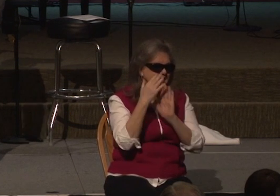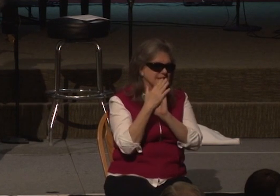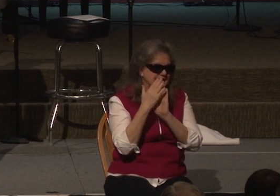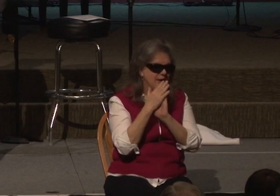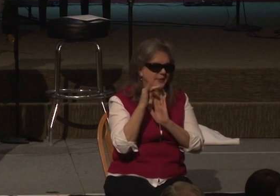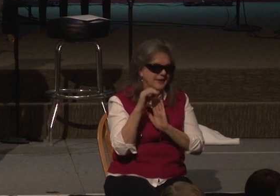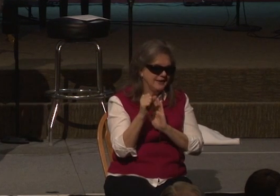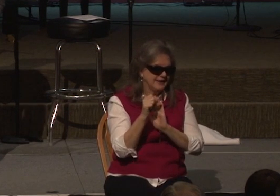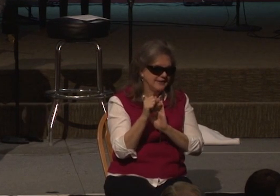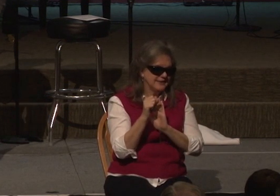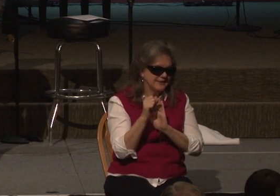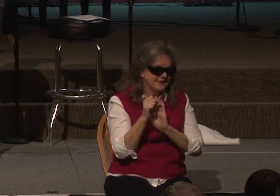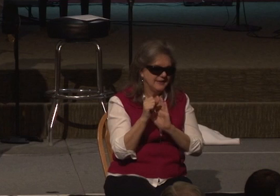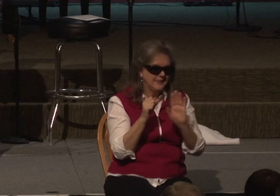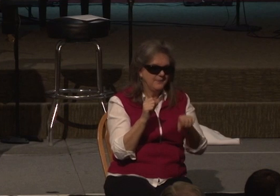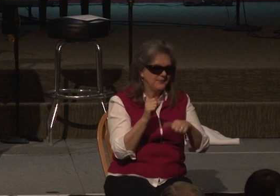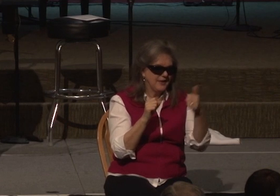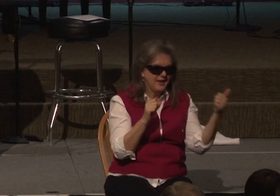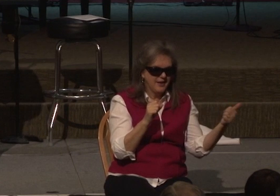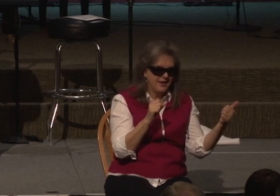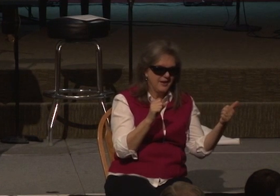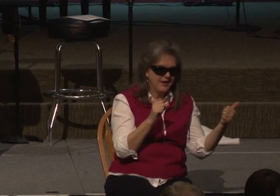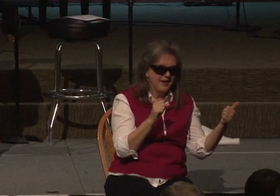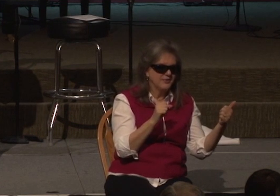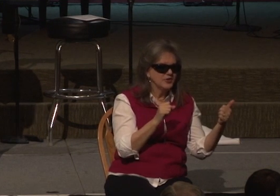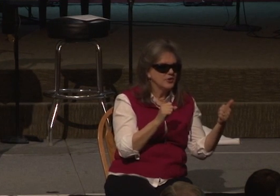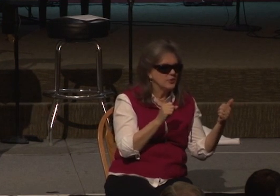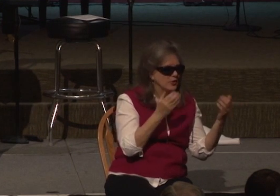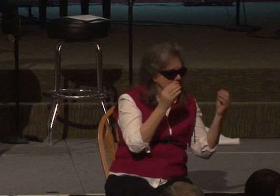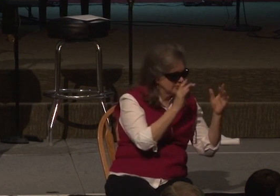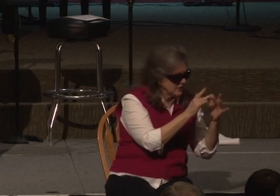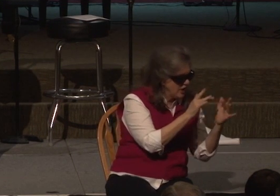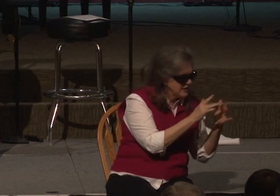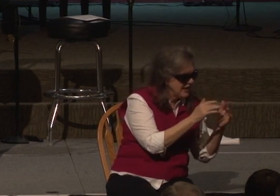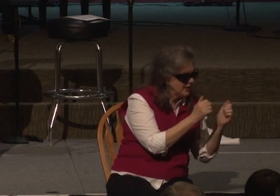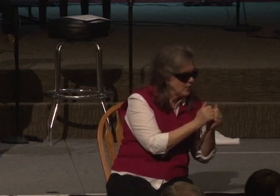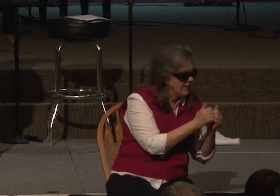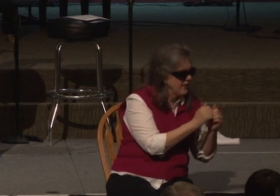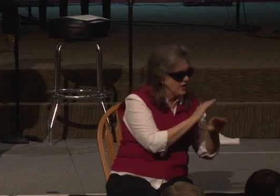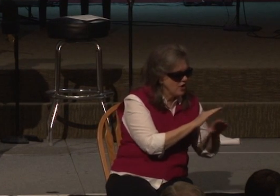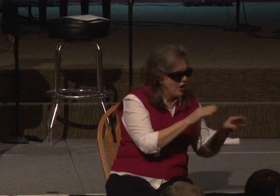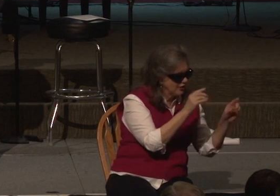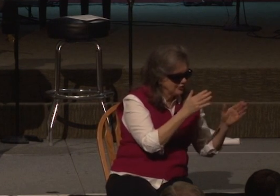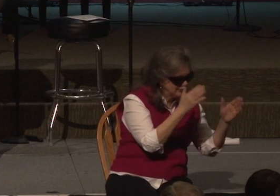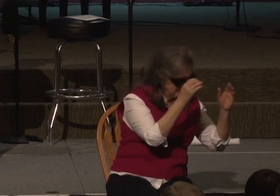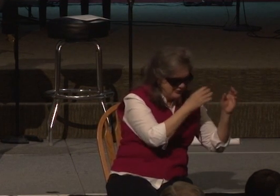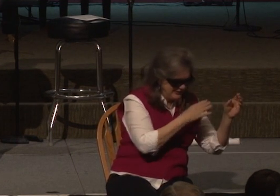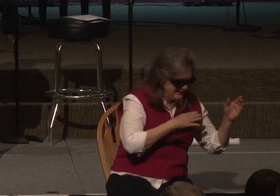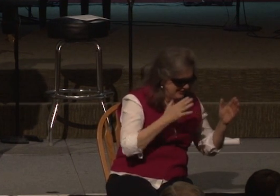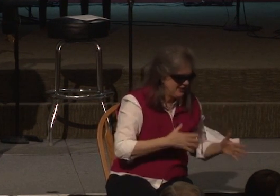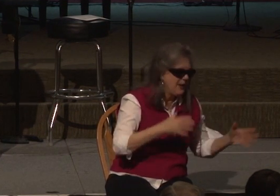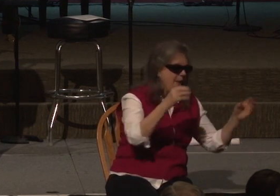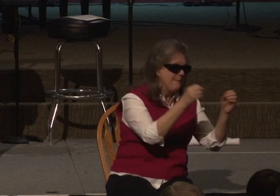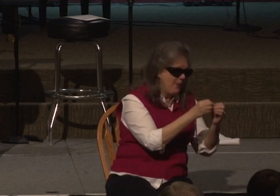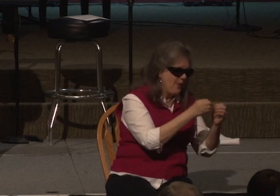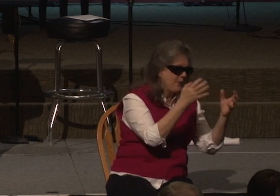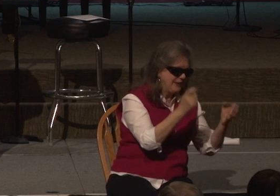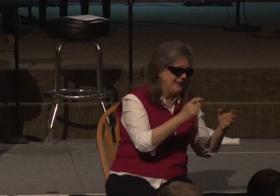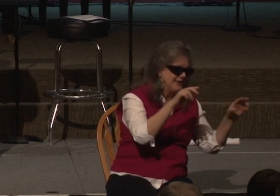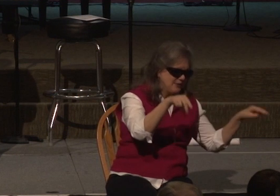to a non-Christian is obviously far, far greater. And so we need to invest in order to